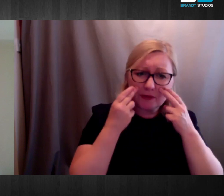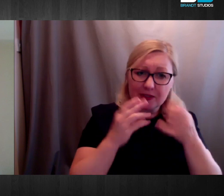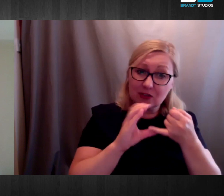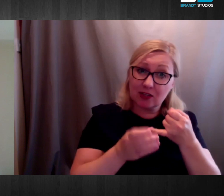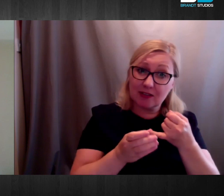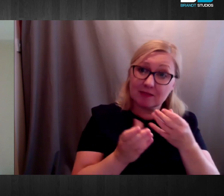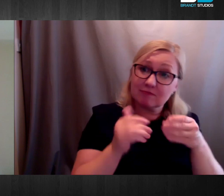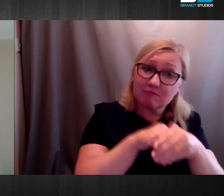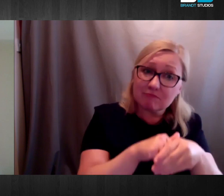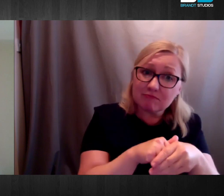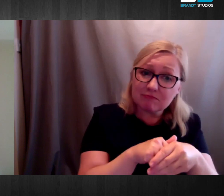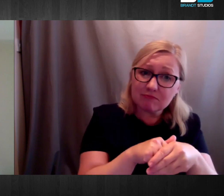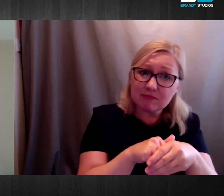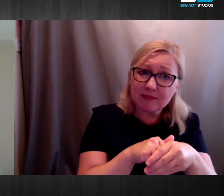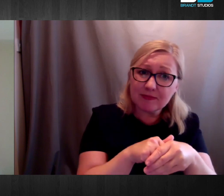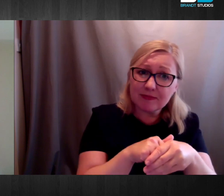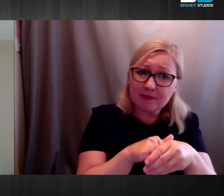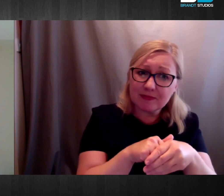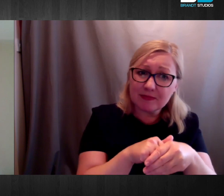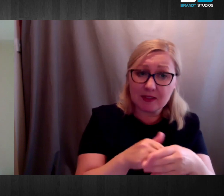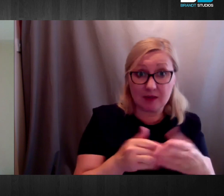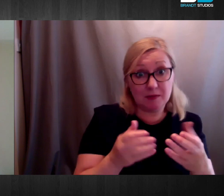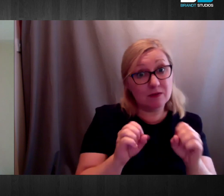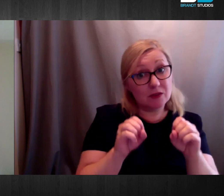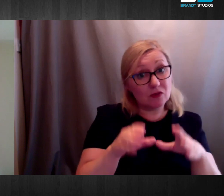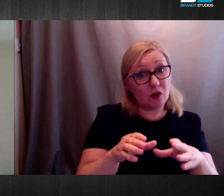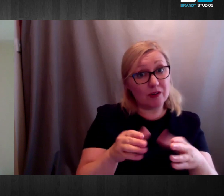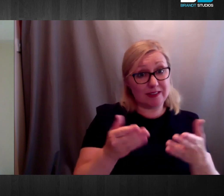Obviously it's a crisis, and we've got to prioritize